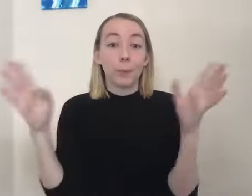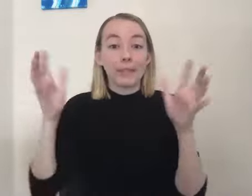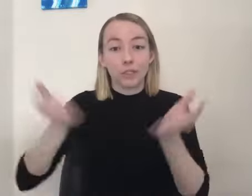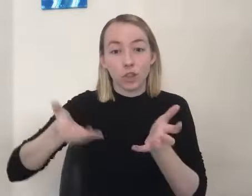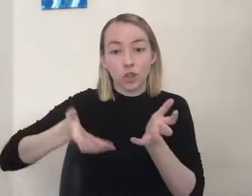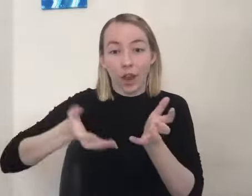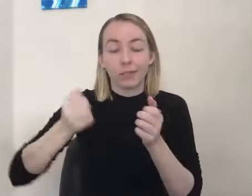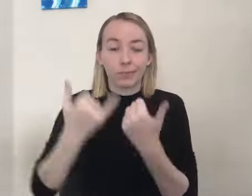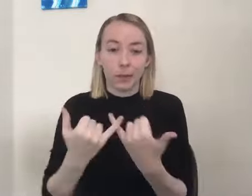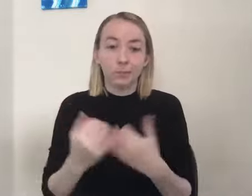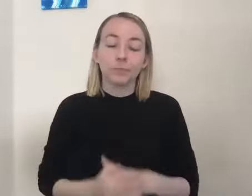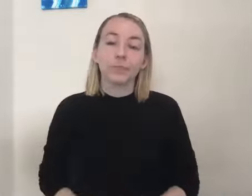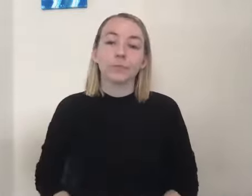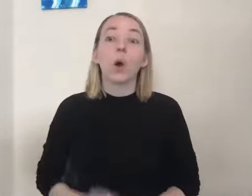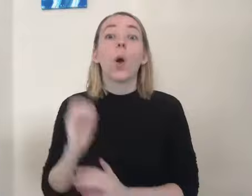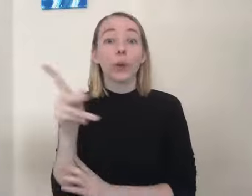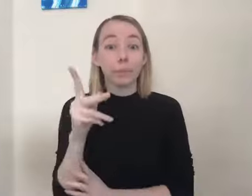pee myself here.